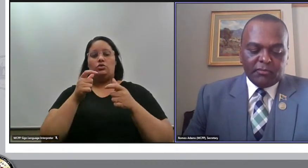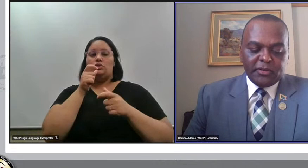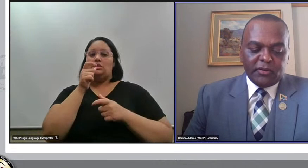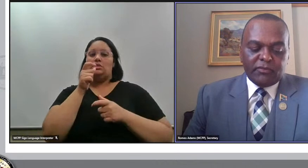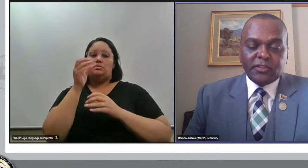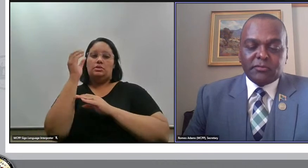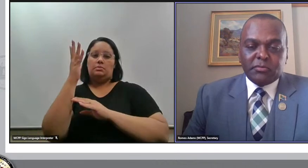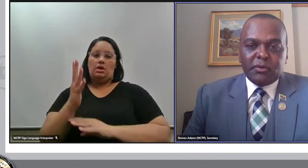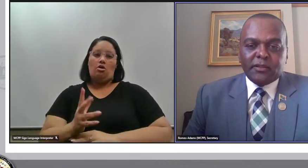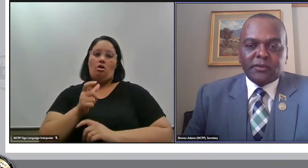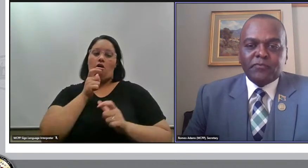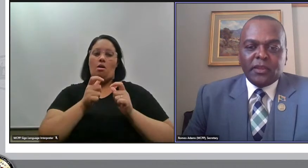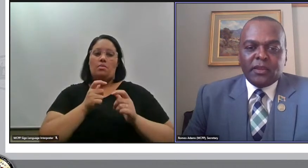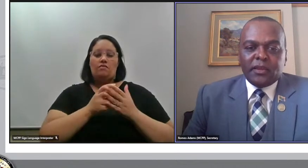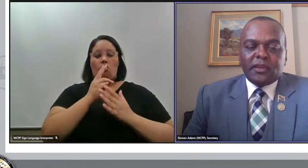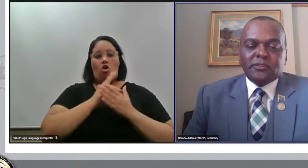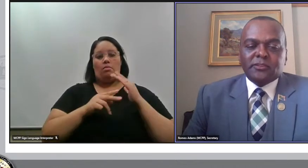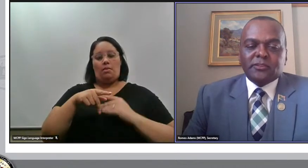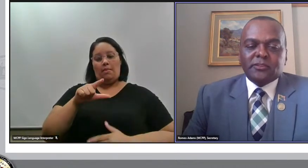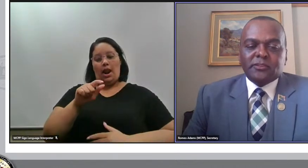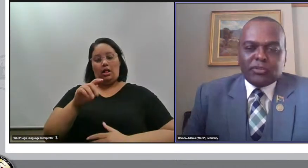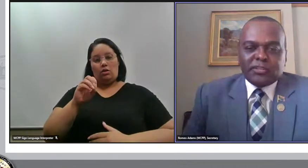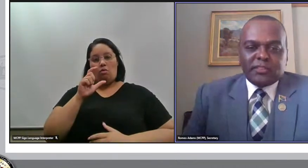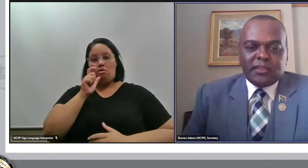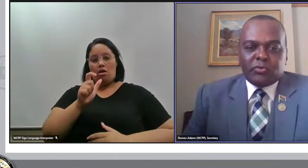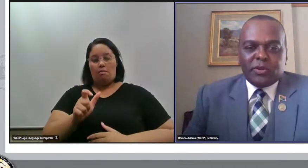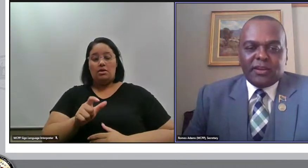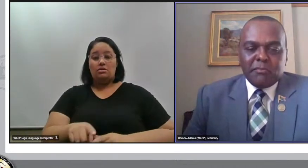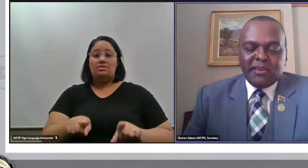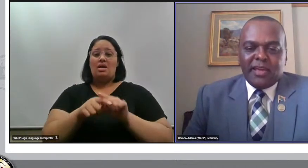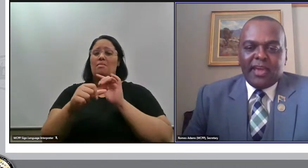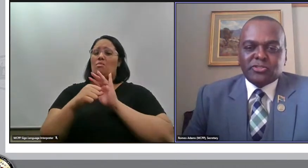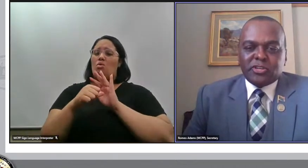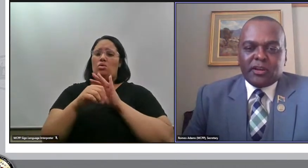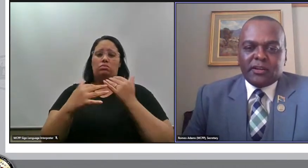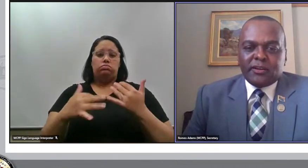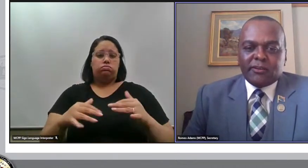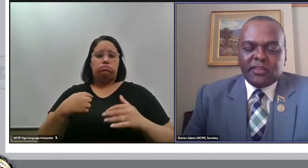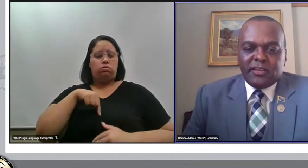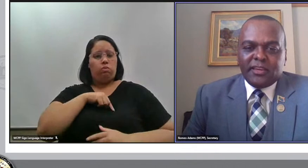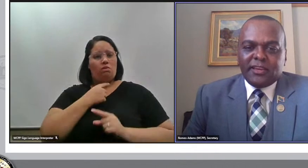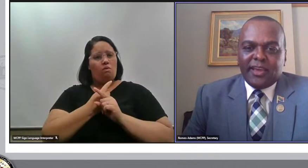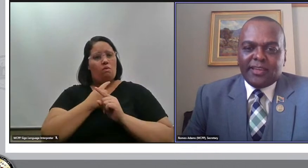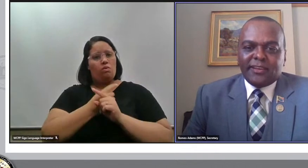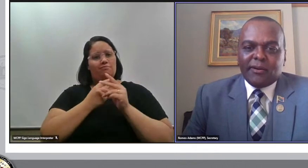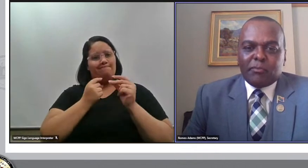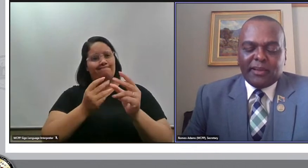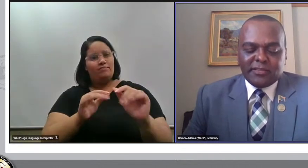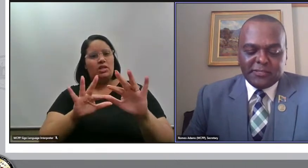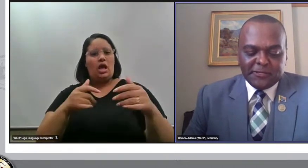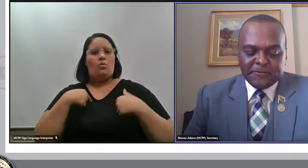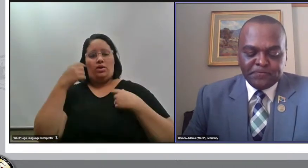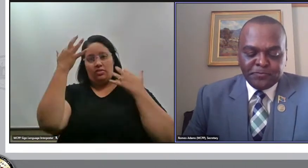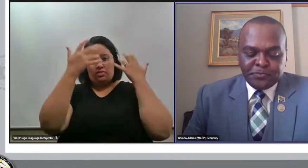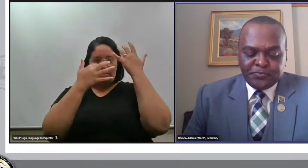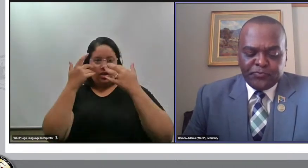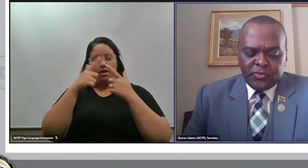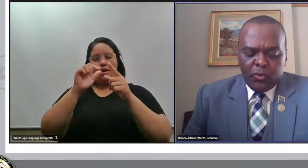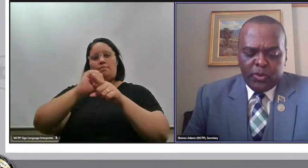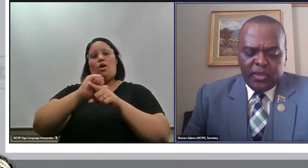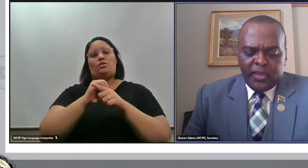on the comment of Honourable Plata, it is also important that we remain agile in our thinking and in our practices.